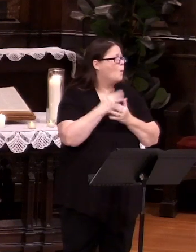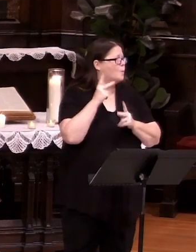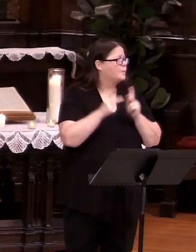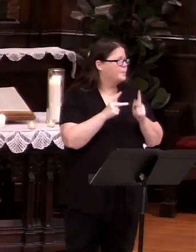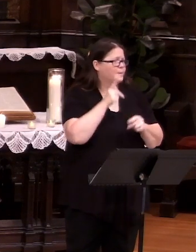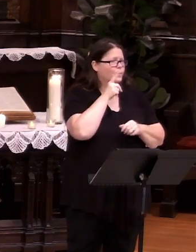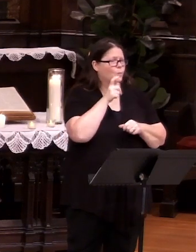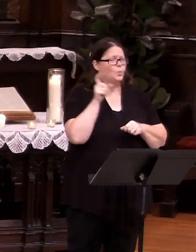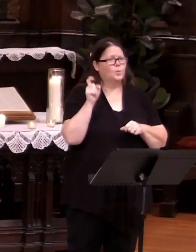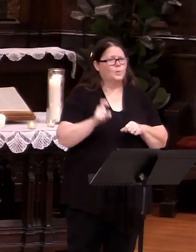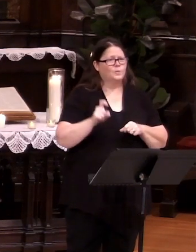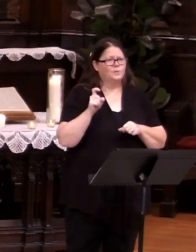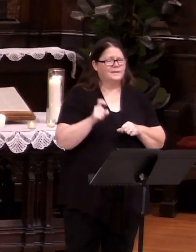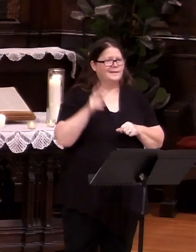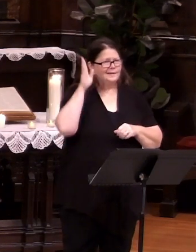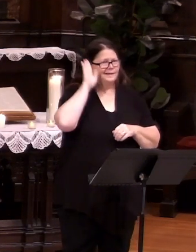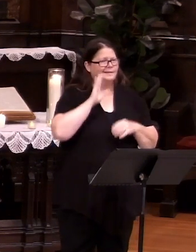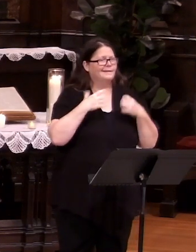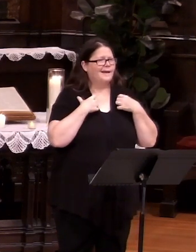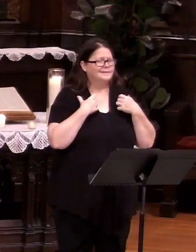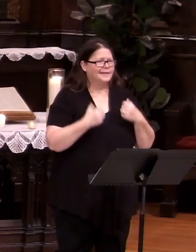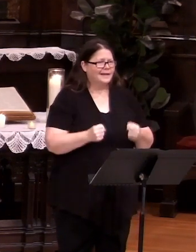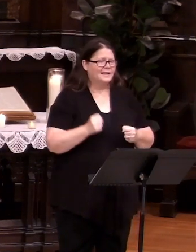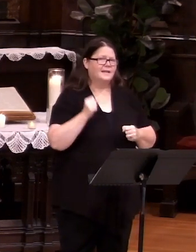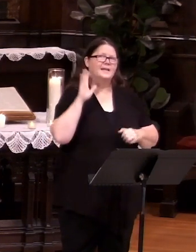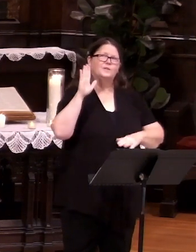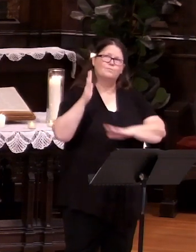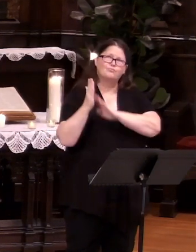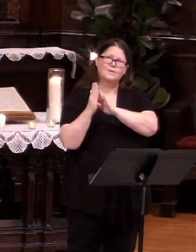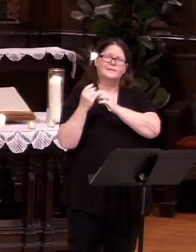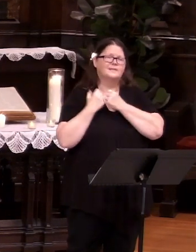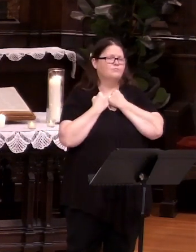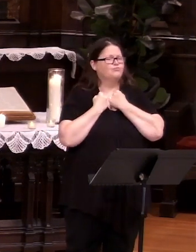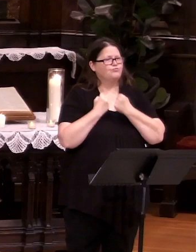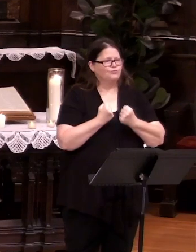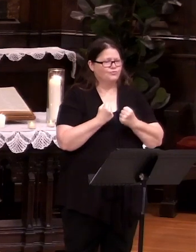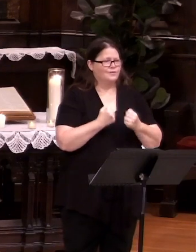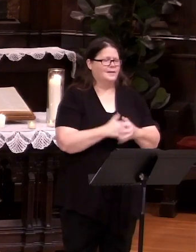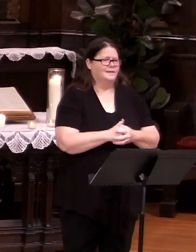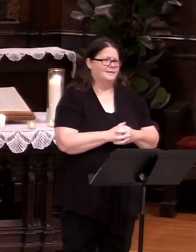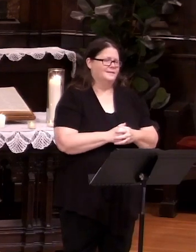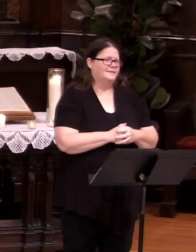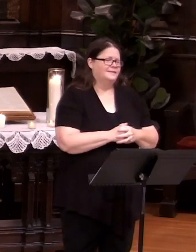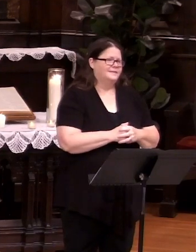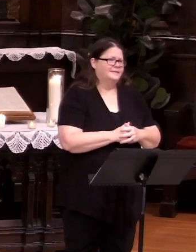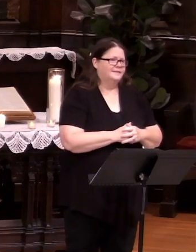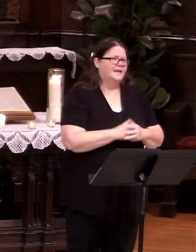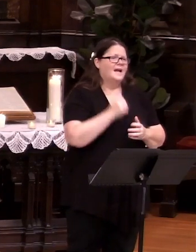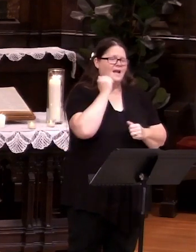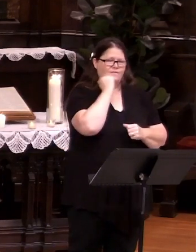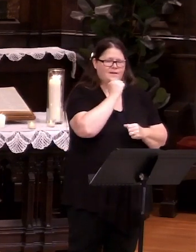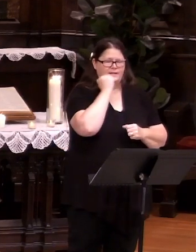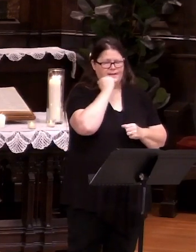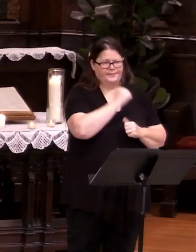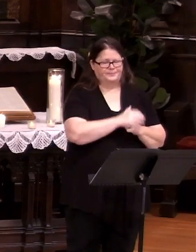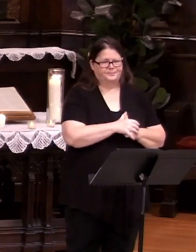in need of God's healing, God's presence, God's strength among us each and every